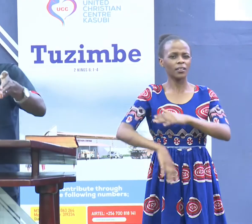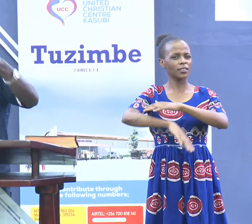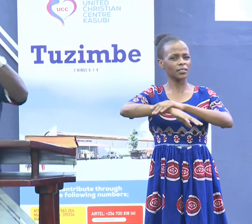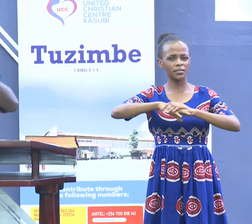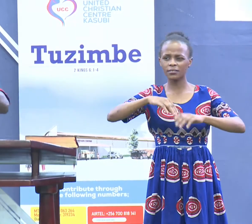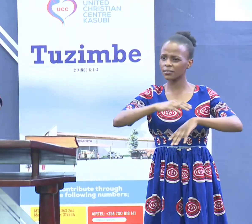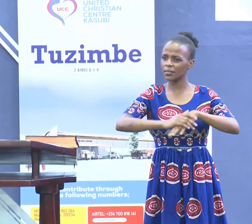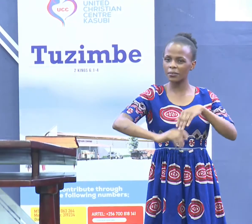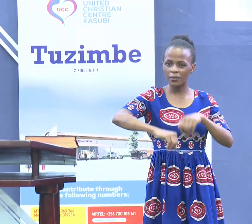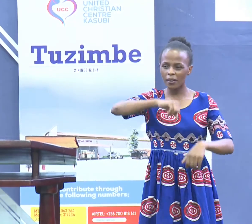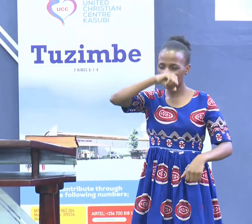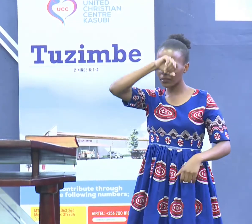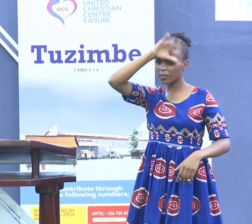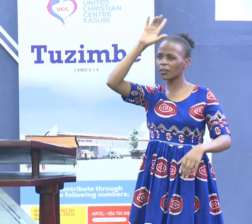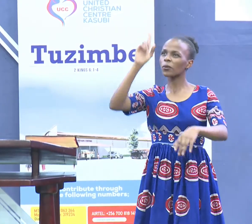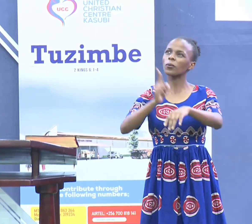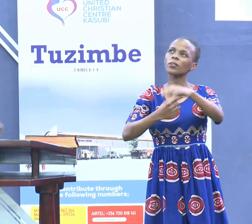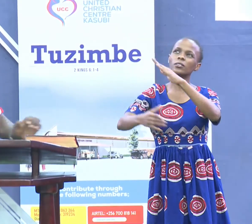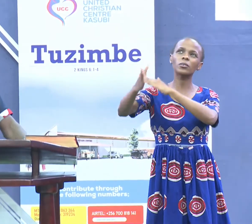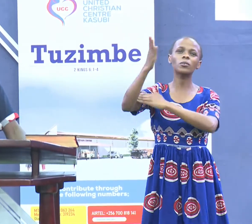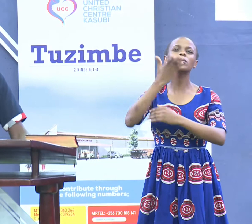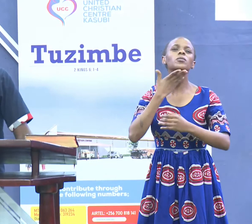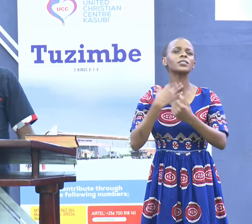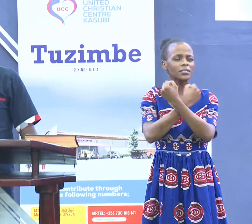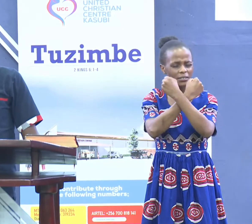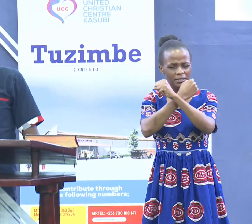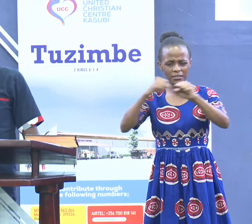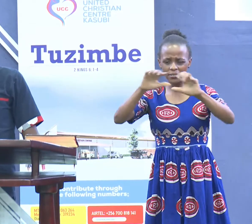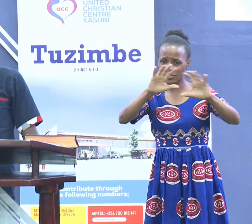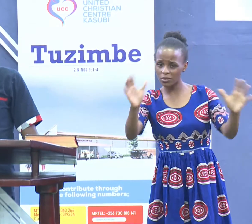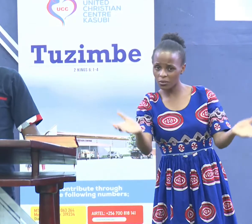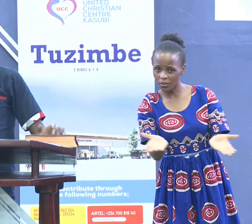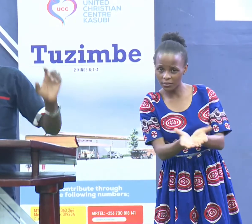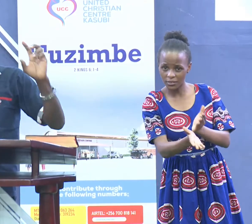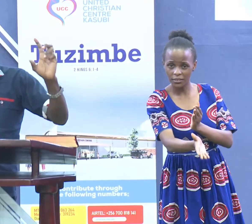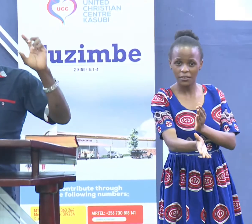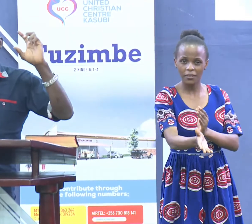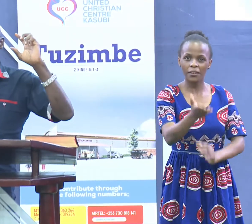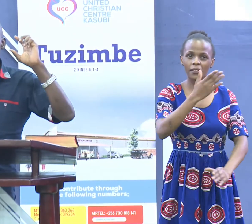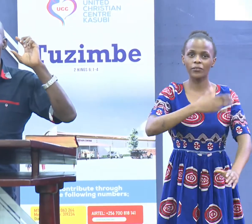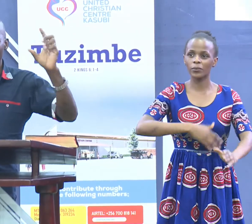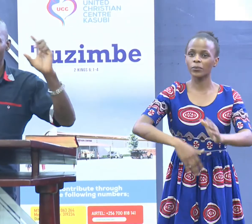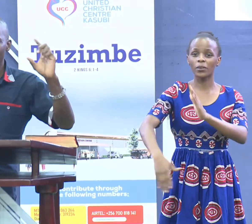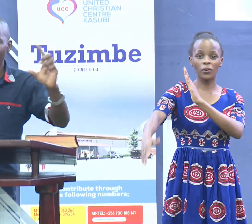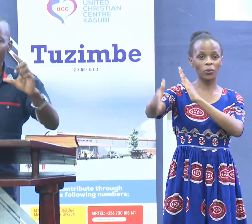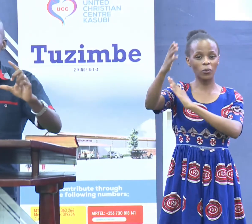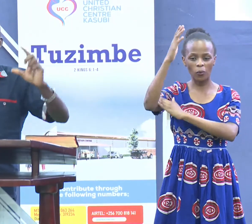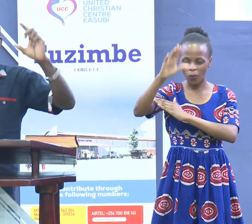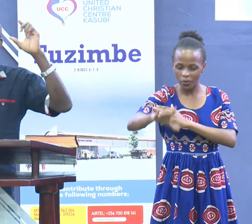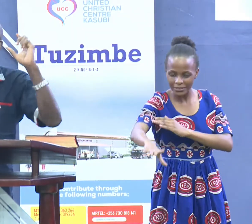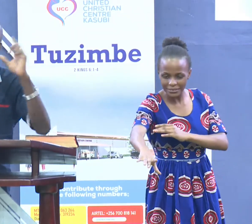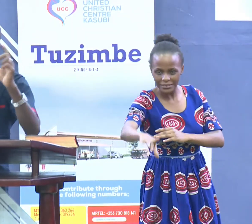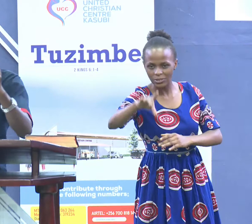Praise the Lord. Praise the Lord. It's amazing that even when the Lord wanted to save this world,